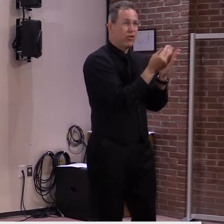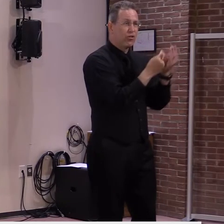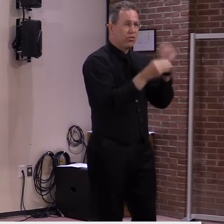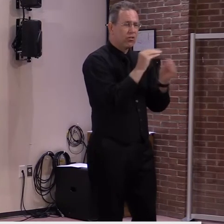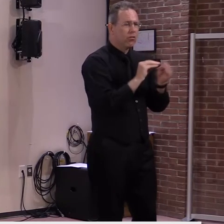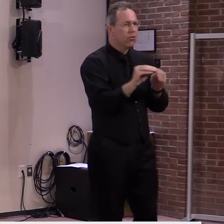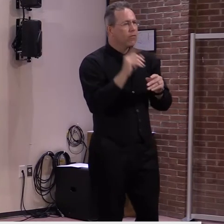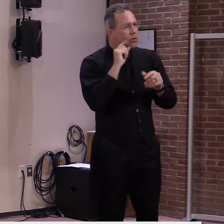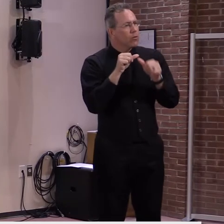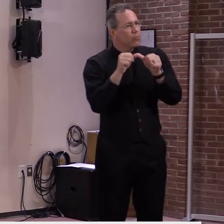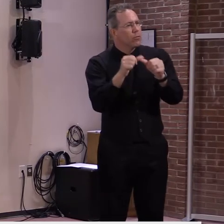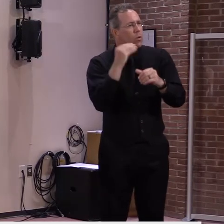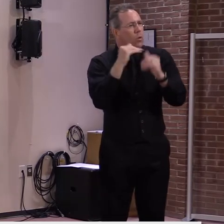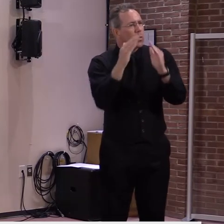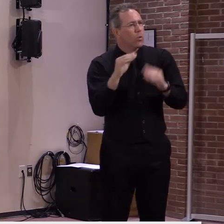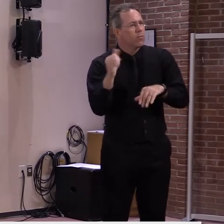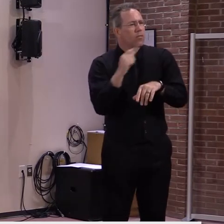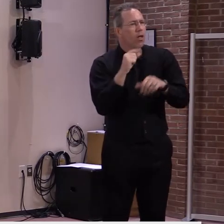Thank you.